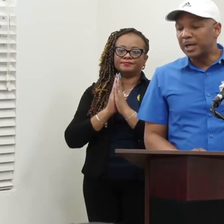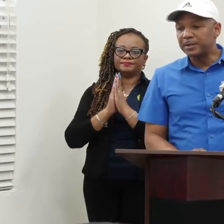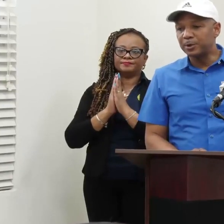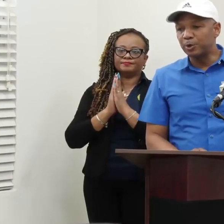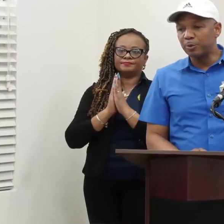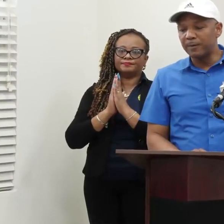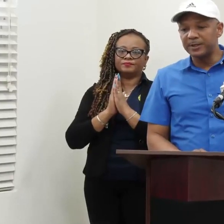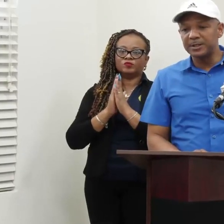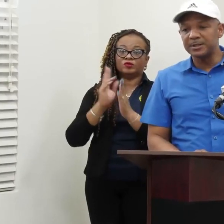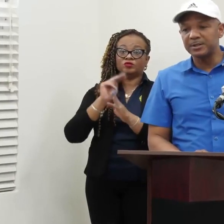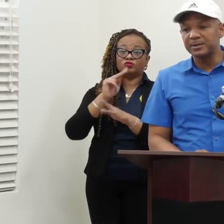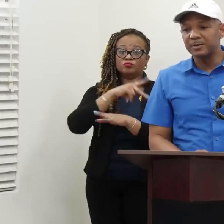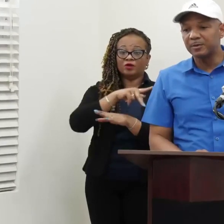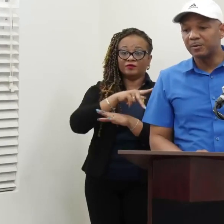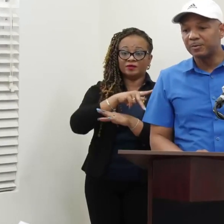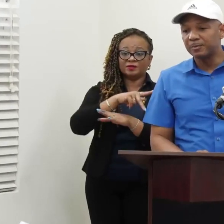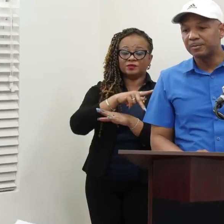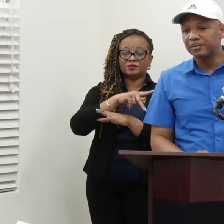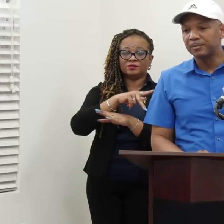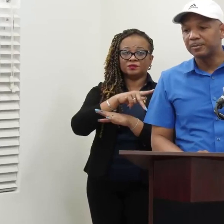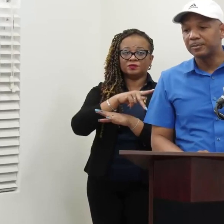With regards to New Providence,